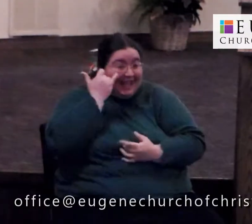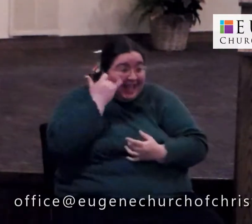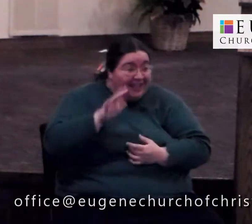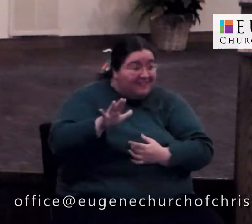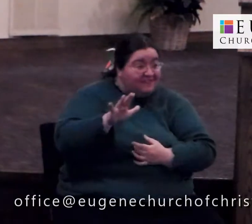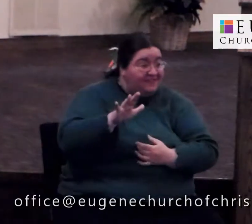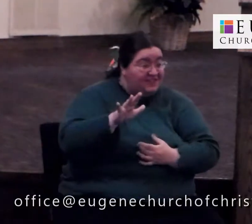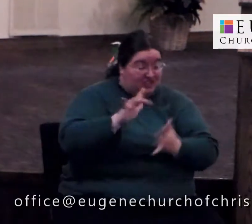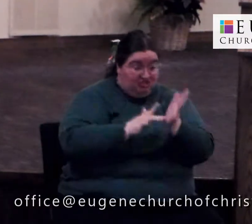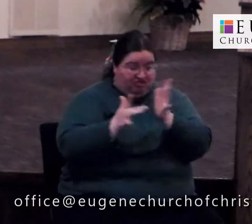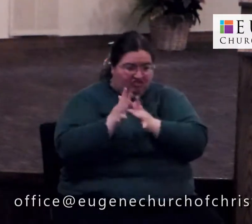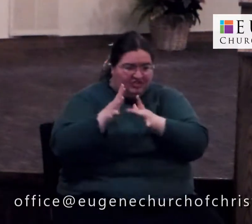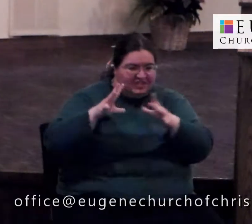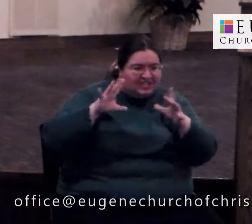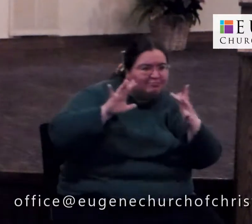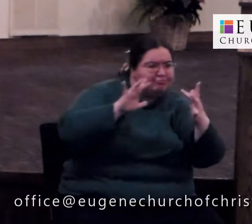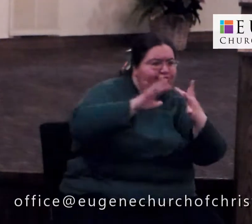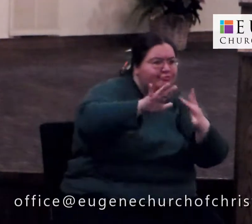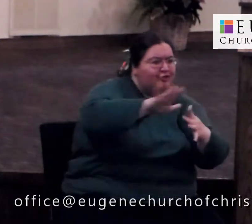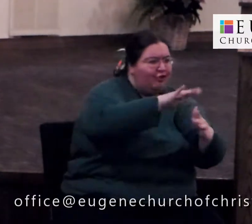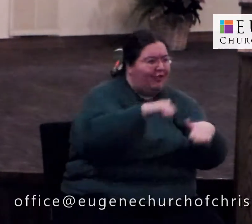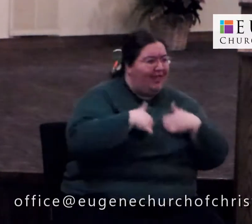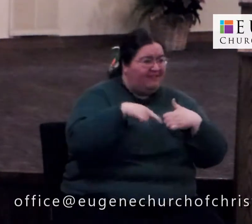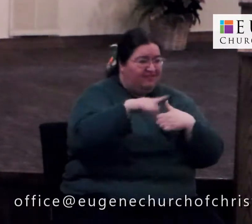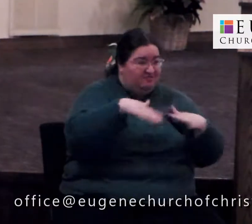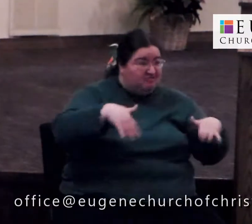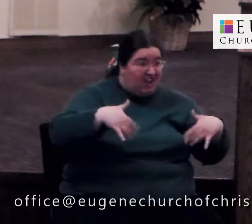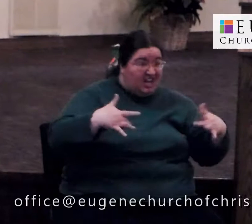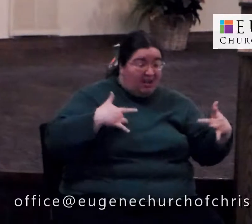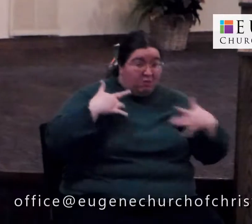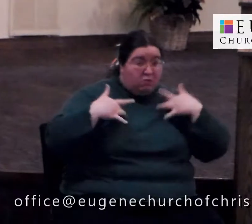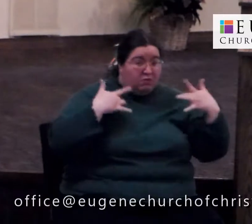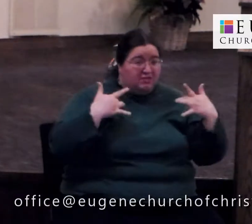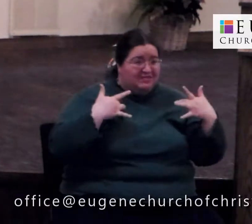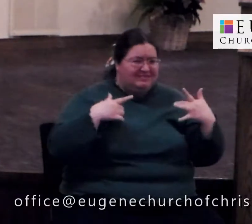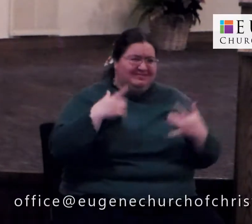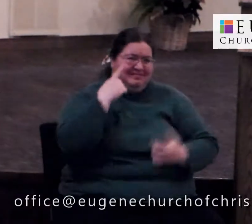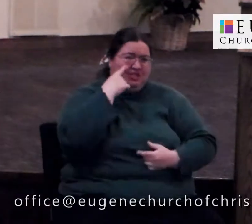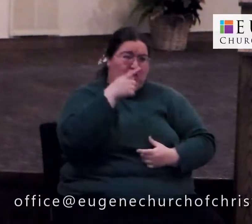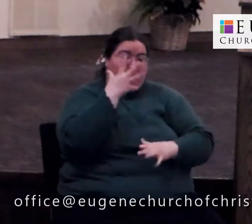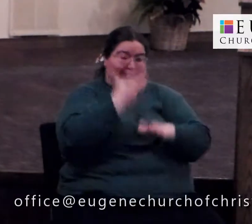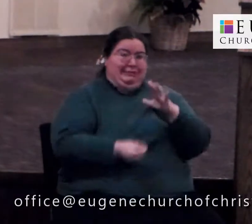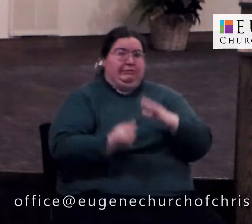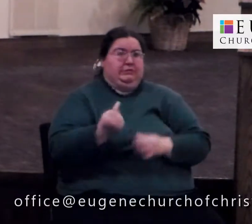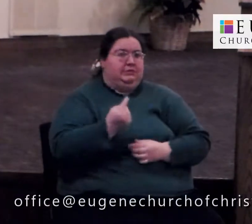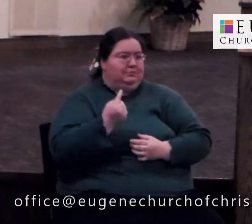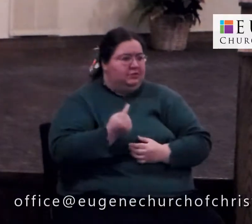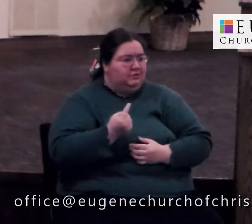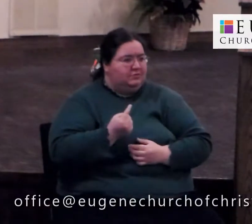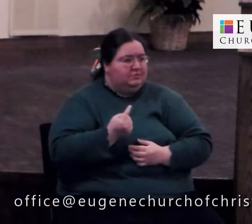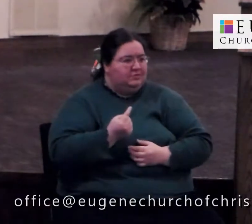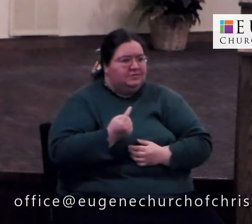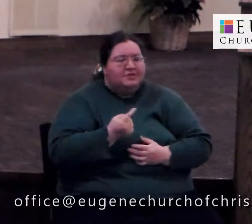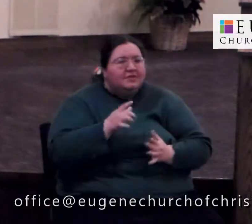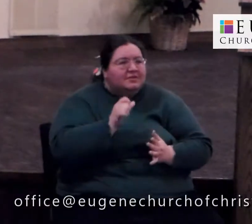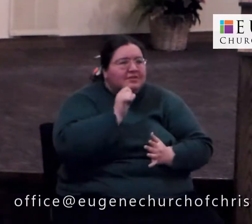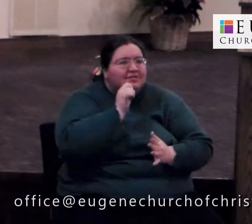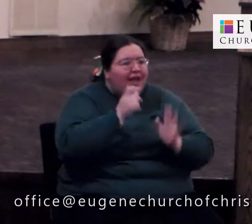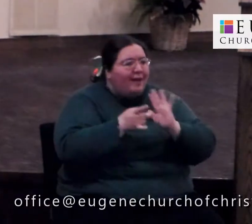Christ, I think you're missing an element of this. Now, that's not to say there will not be struggles. That's not to say there will not be hard times.